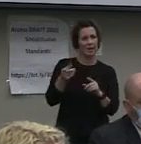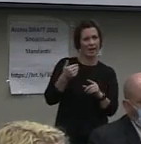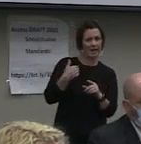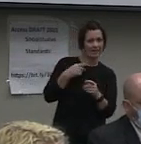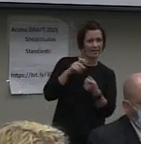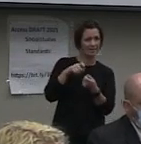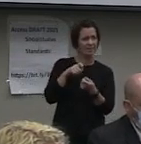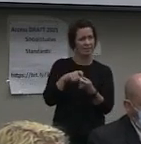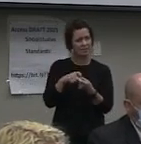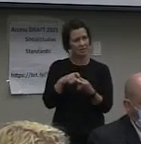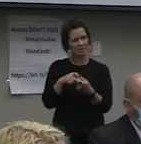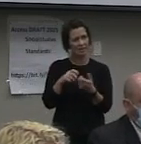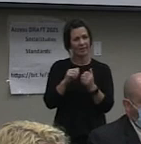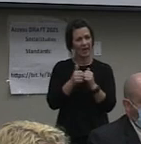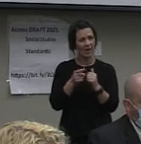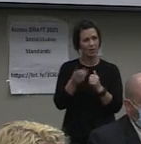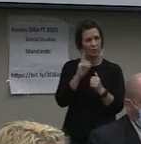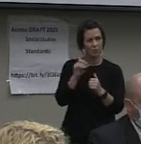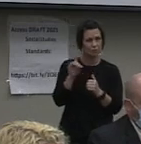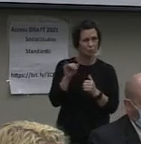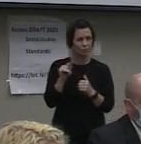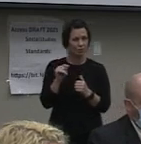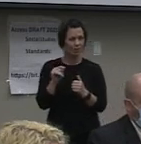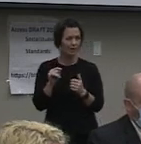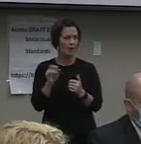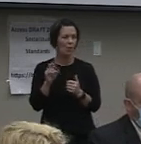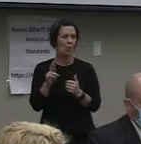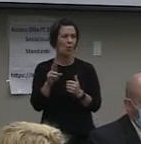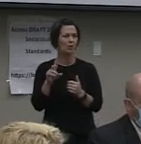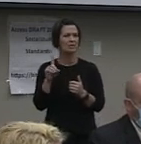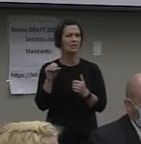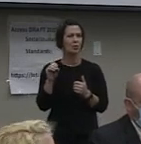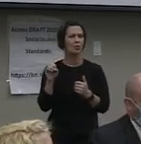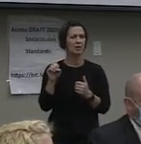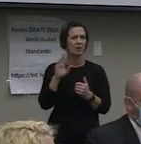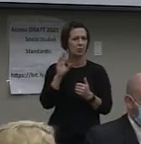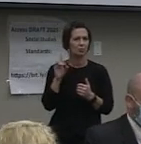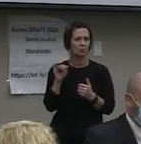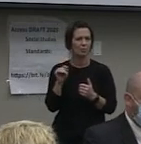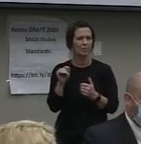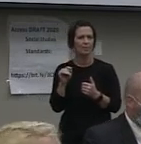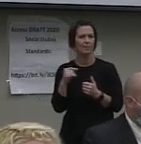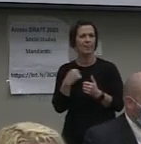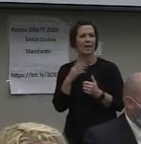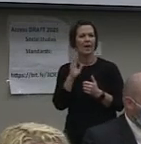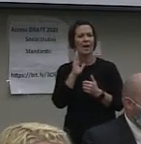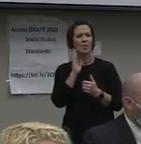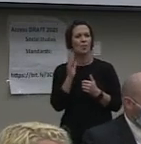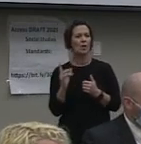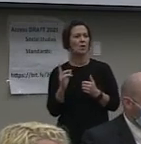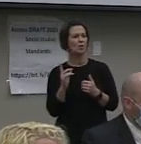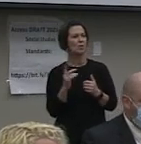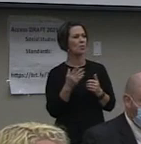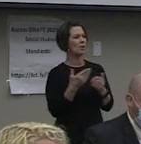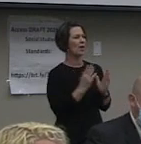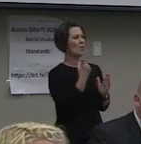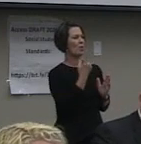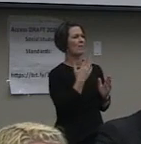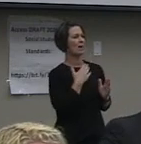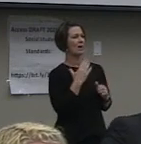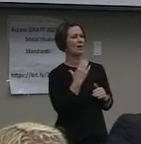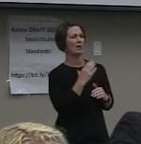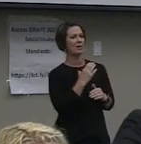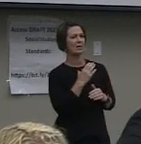transition, each district individually, or is that something that the DOE is going to implement? I'm going to turn to one of my colleagues to answer that question more fully than I